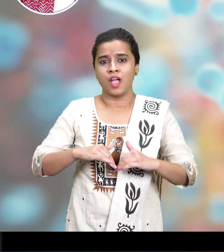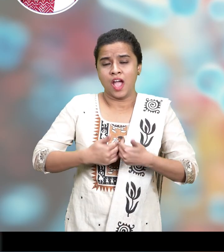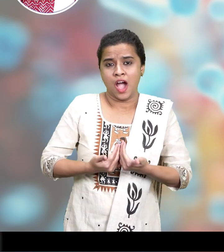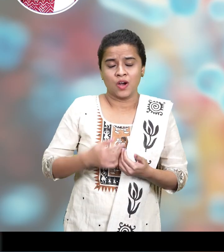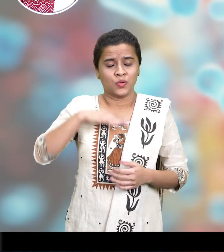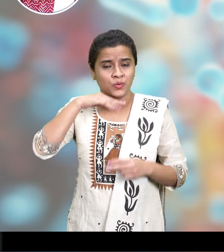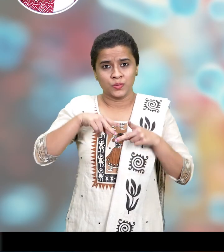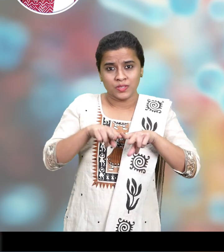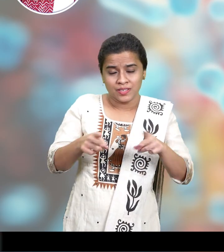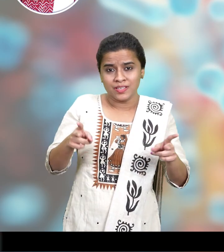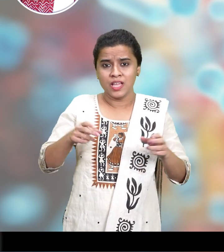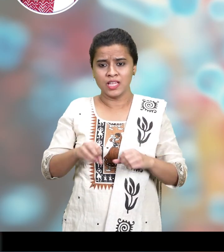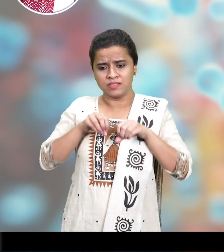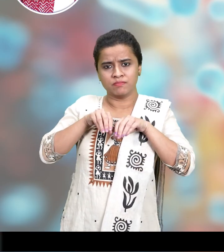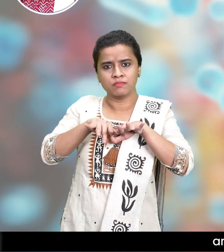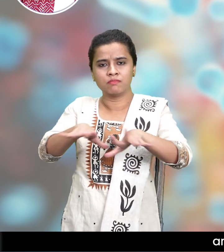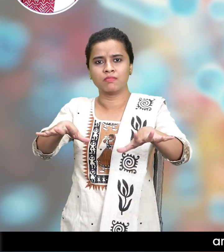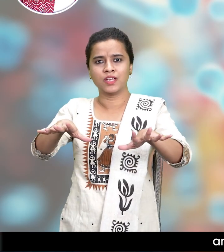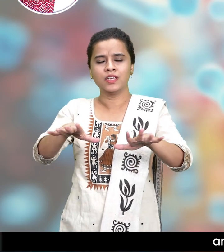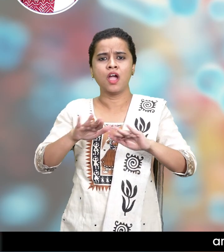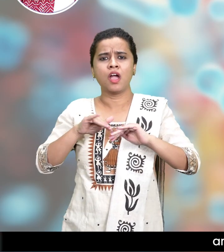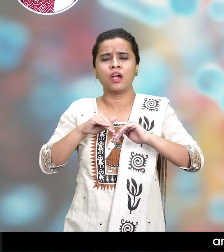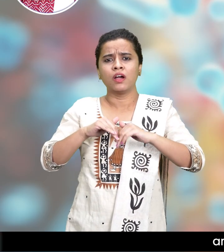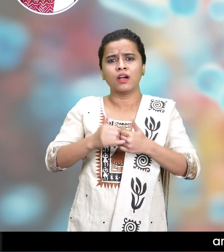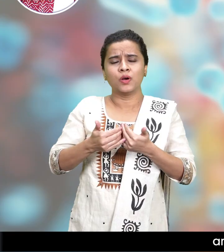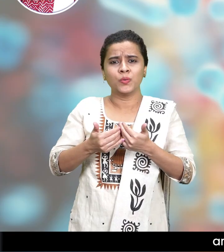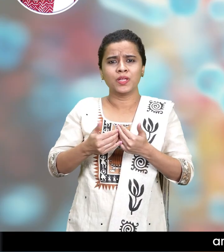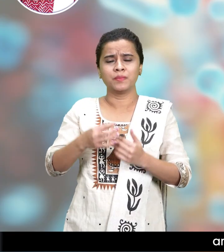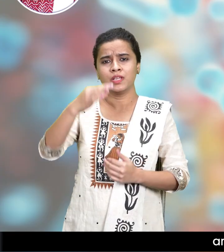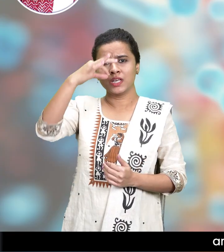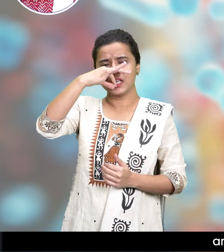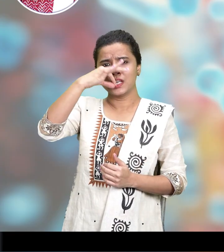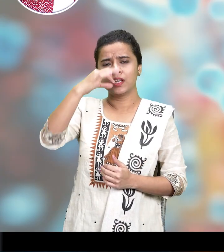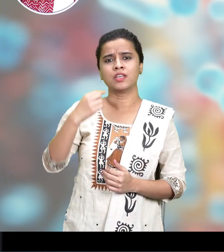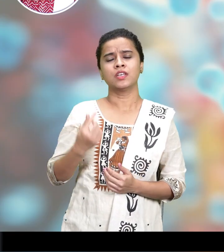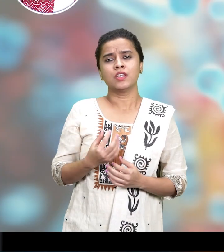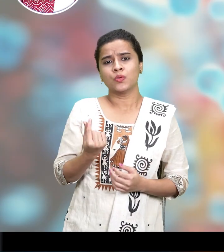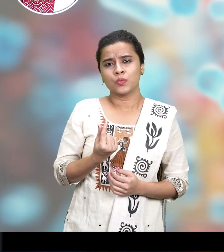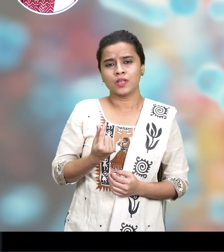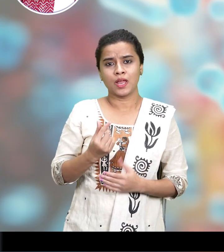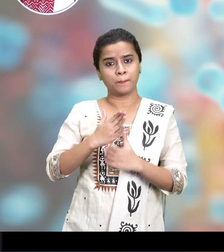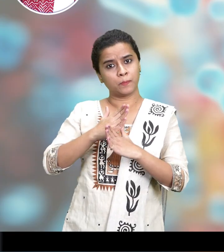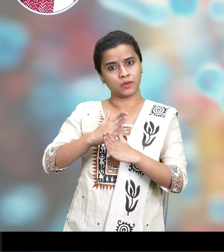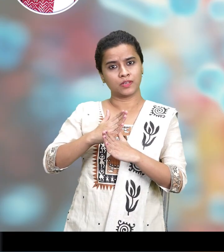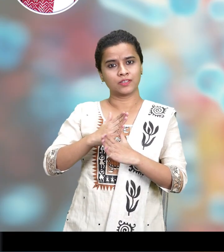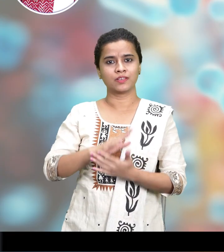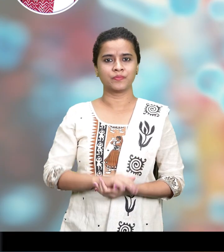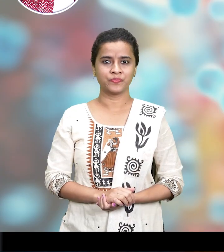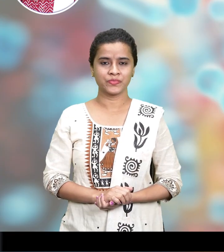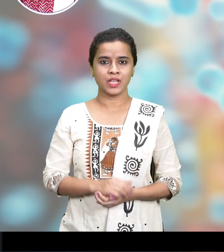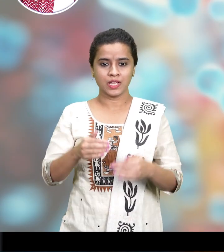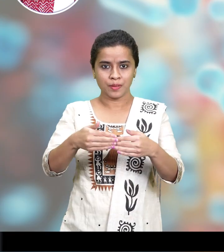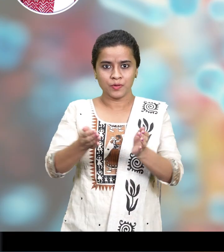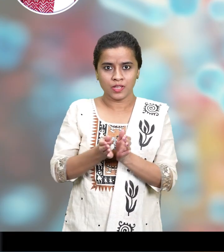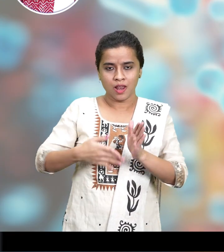How diseases spread and how they can be treated and prevented at the